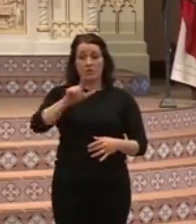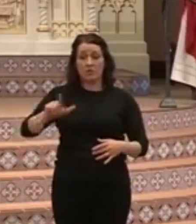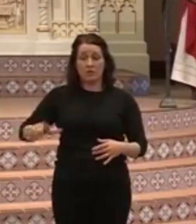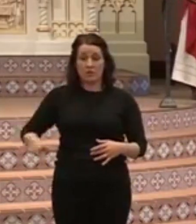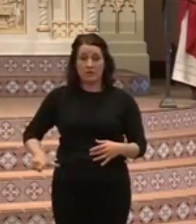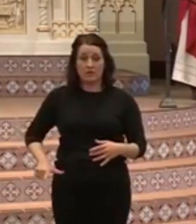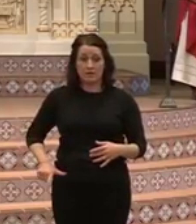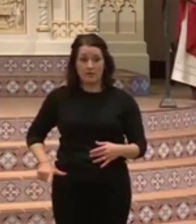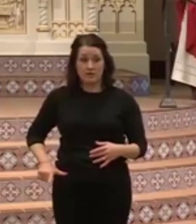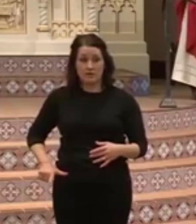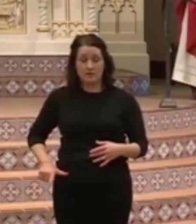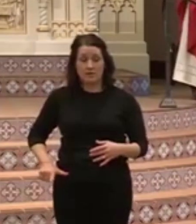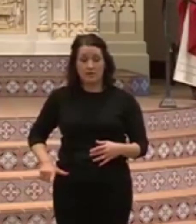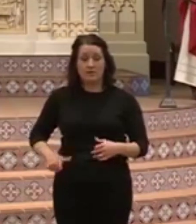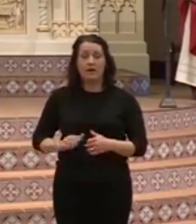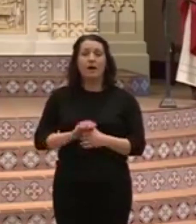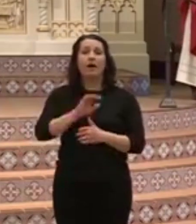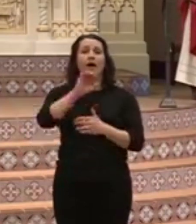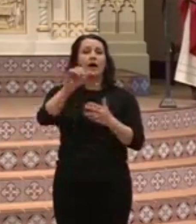Lord.